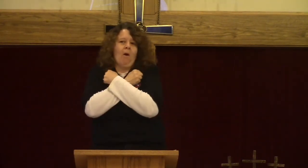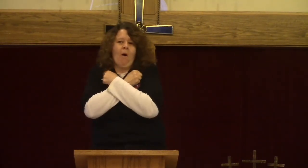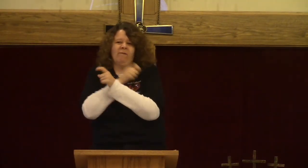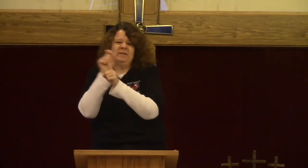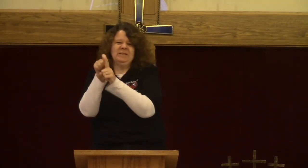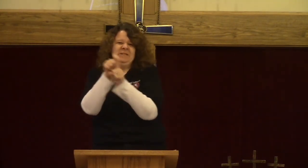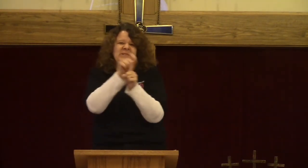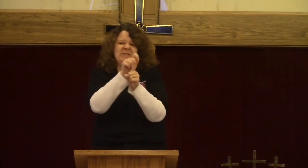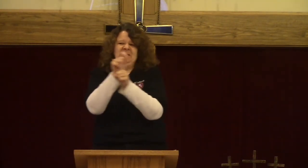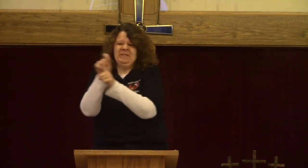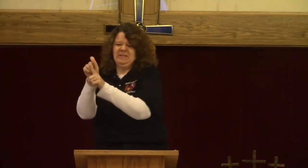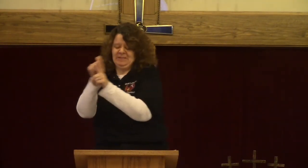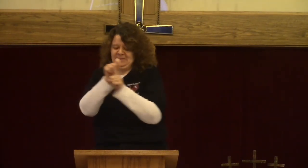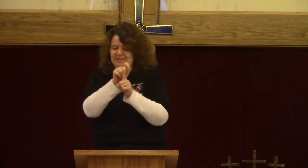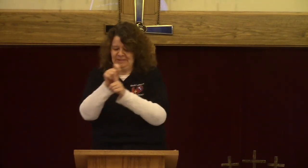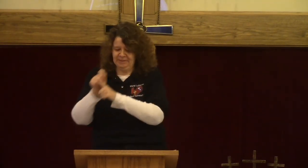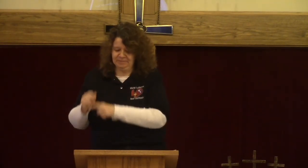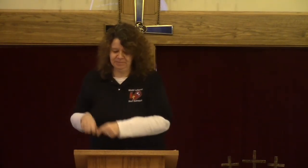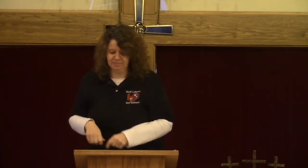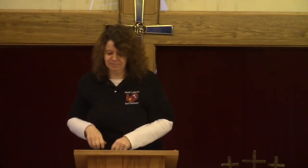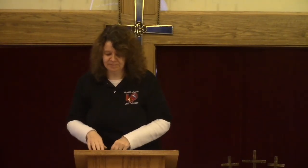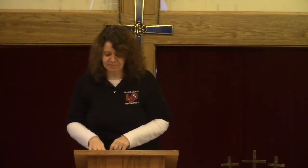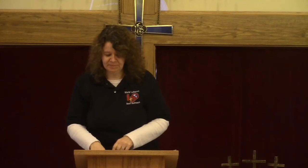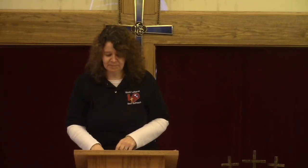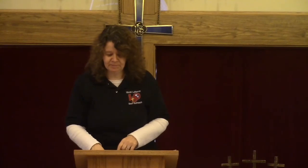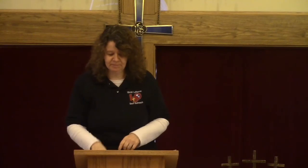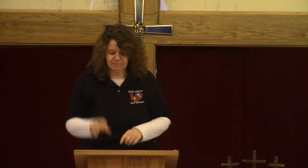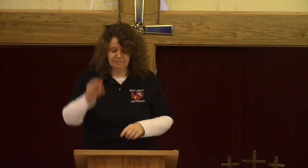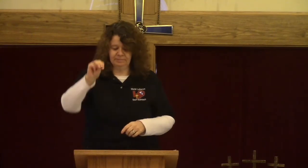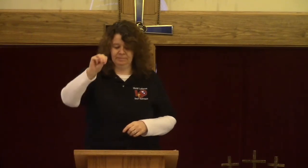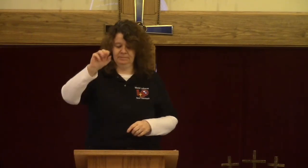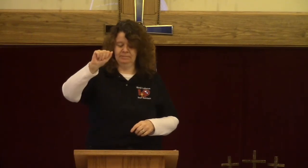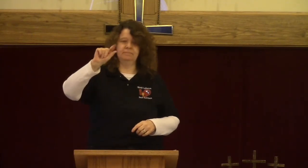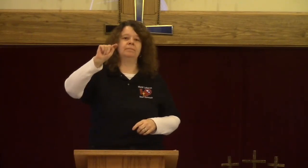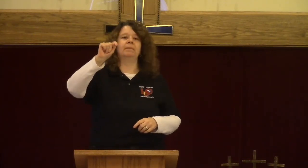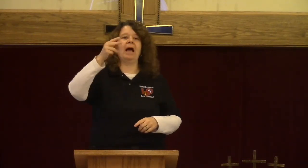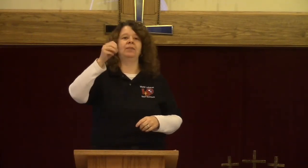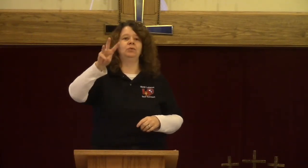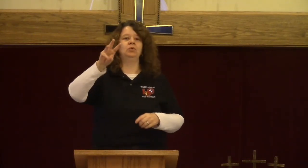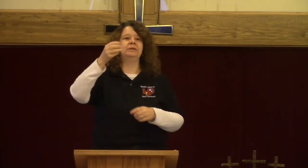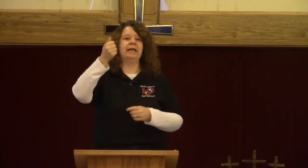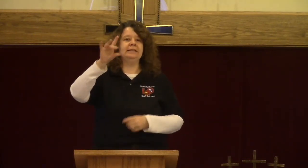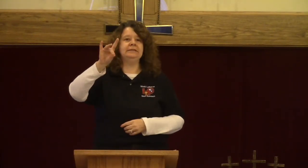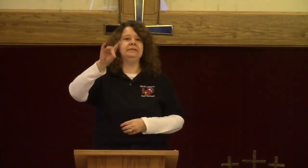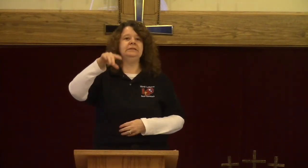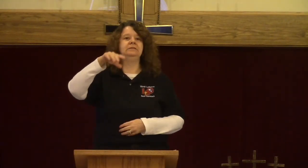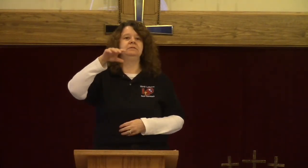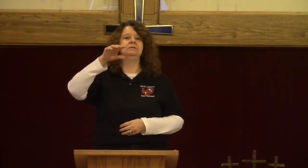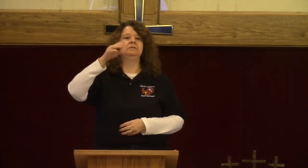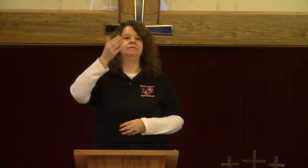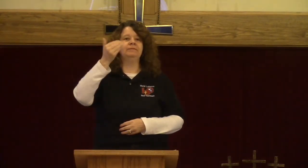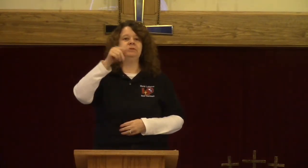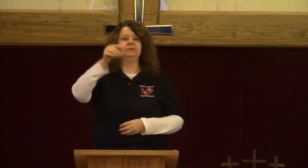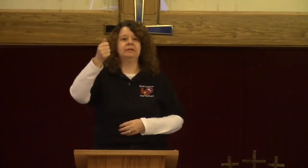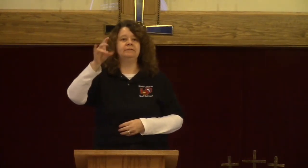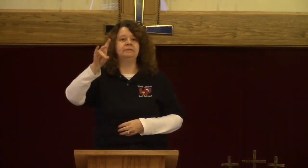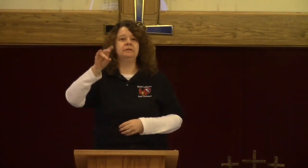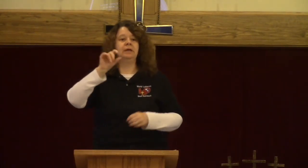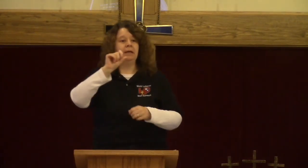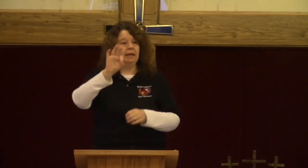for that is because Satan's working. You know, he loves to pick on people. And so you